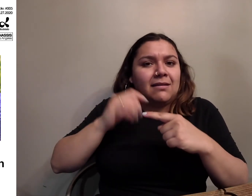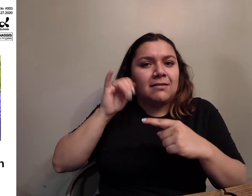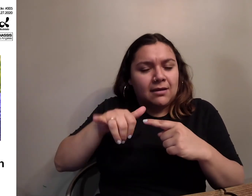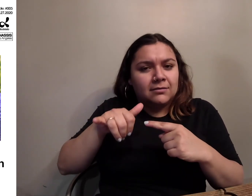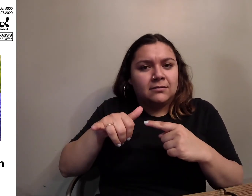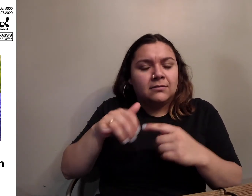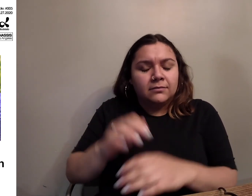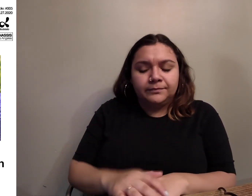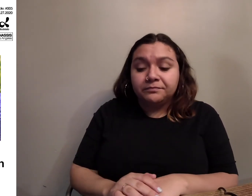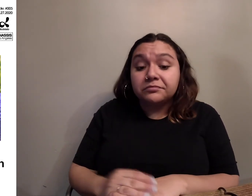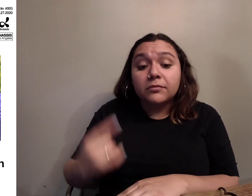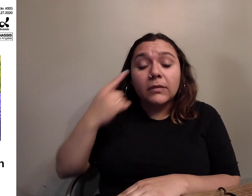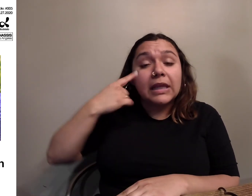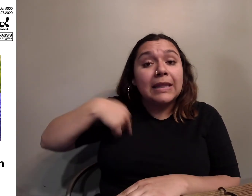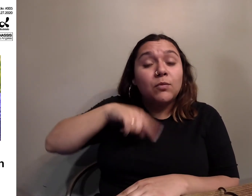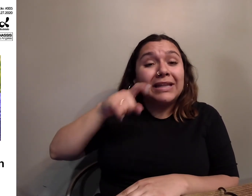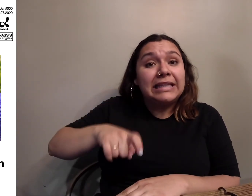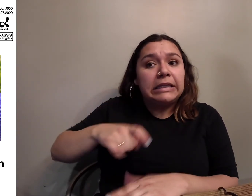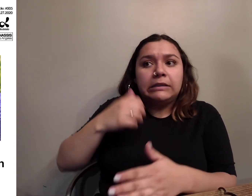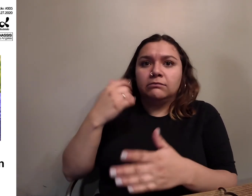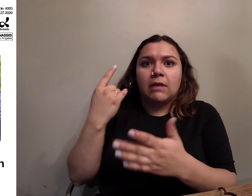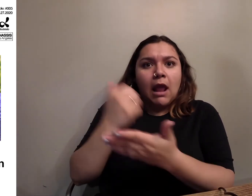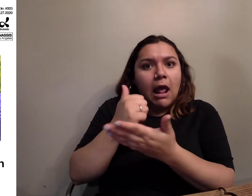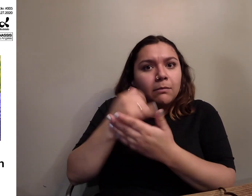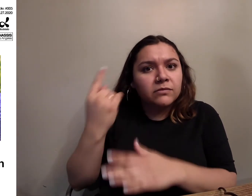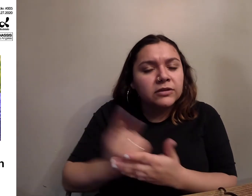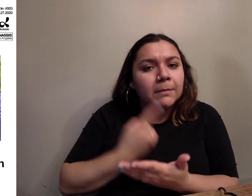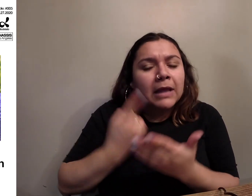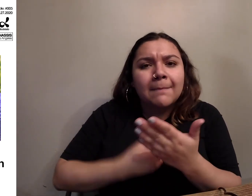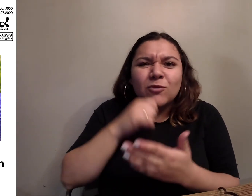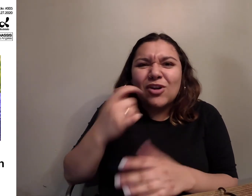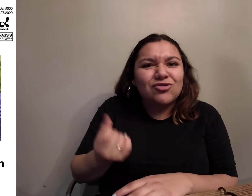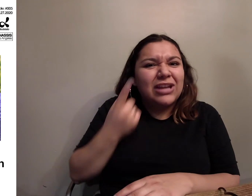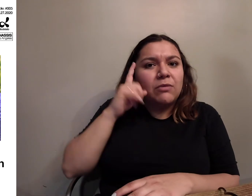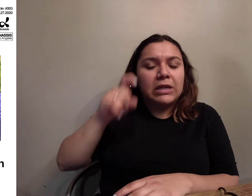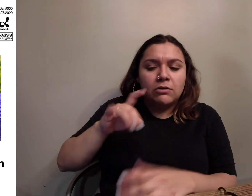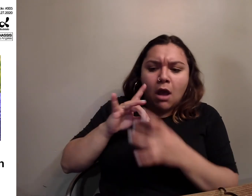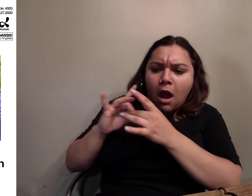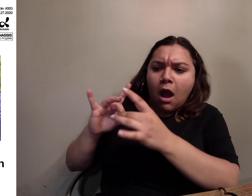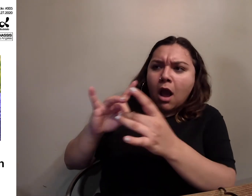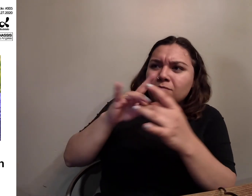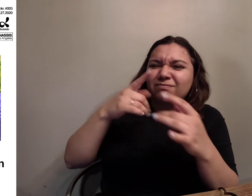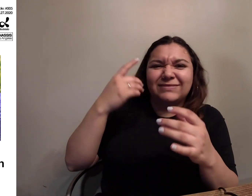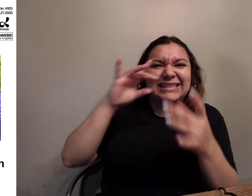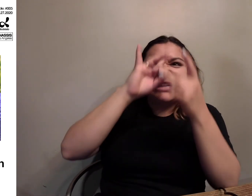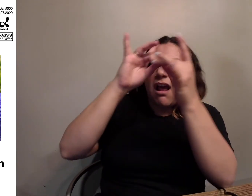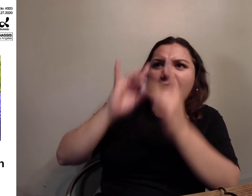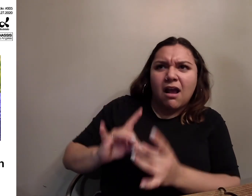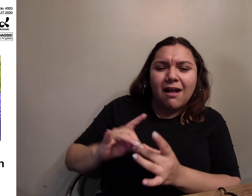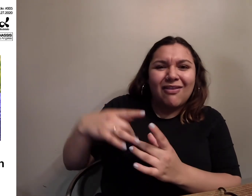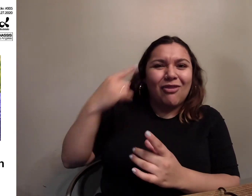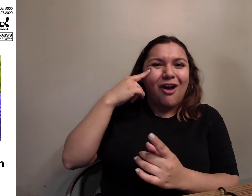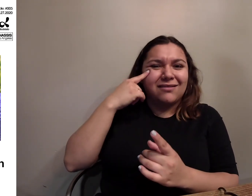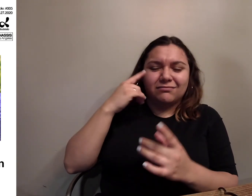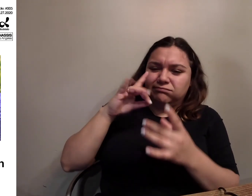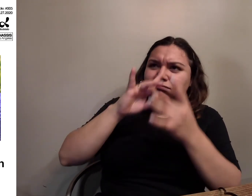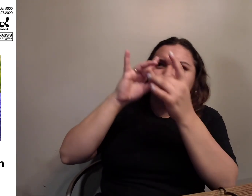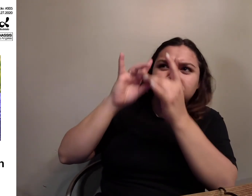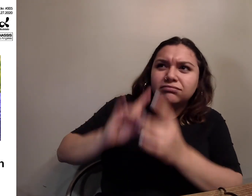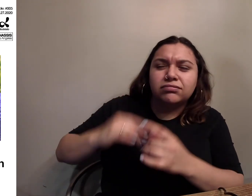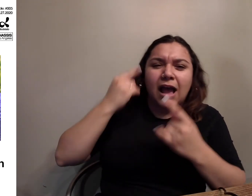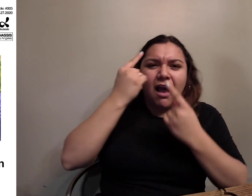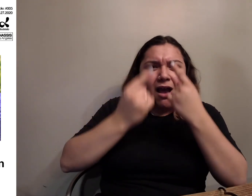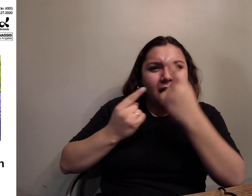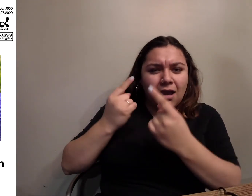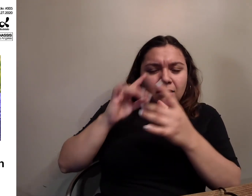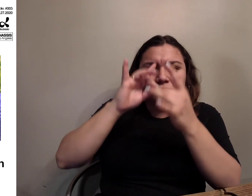And I think we need help sometimes making sense or connecting dots, connecting worlds, connecting ideologies, connecting what